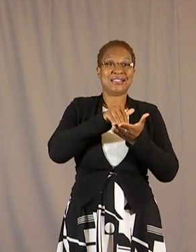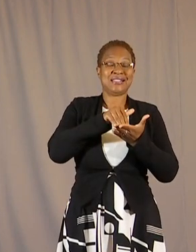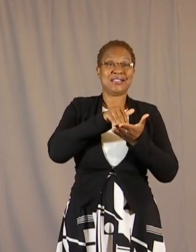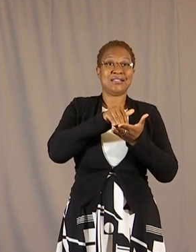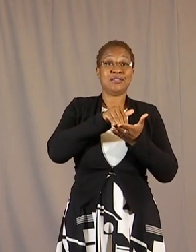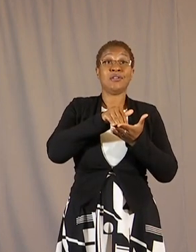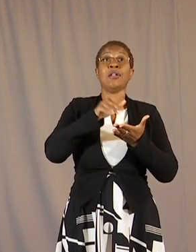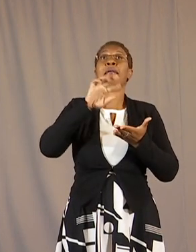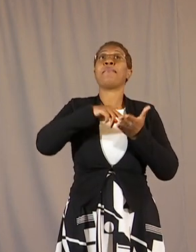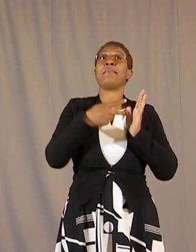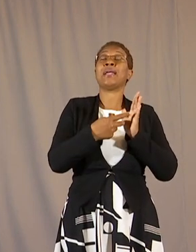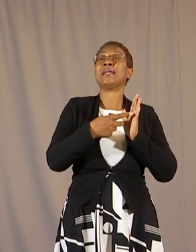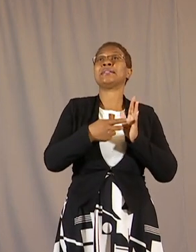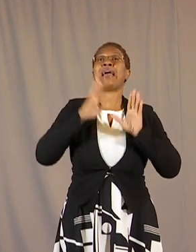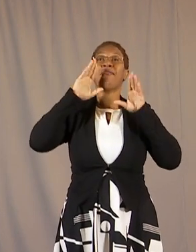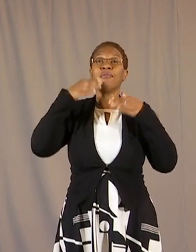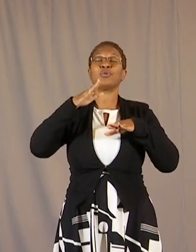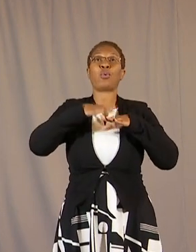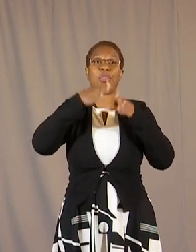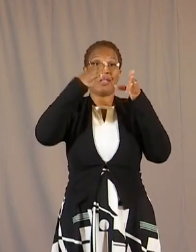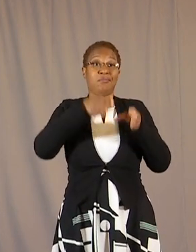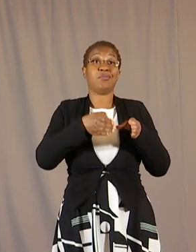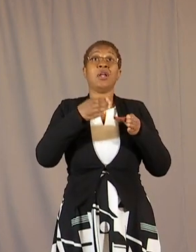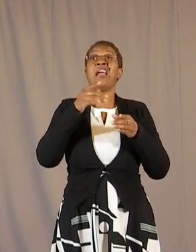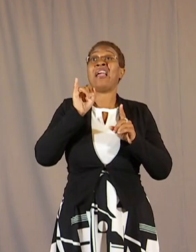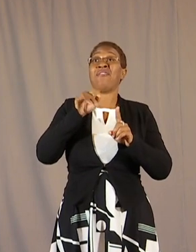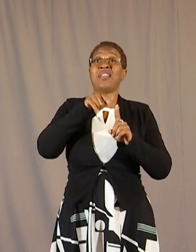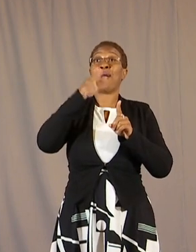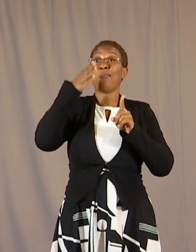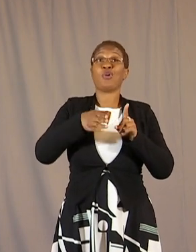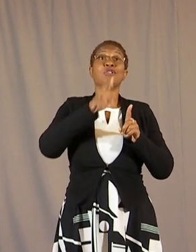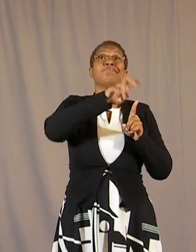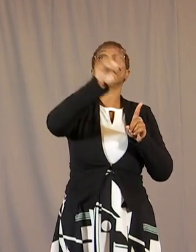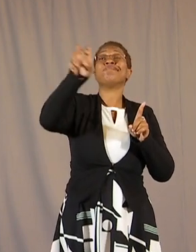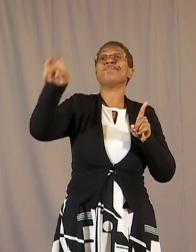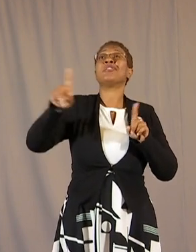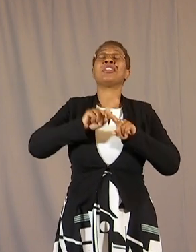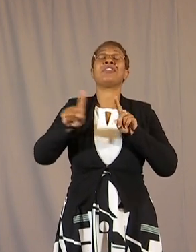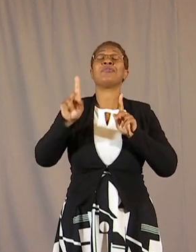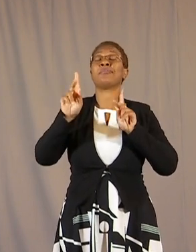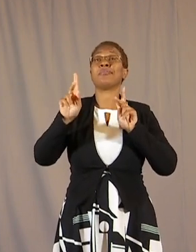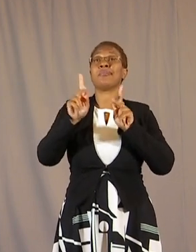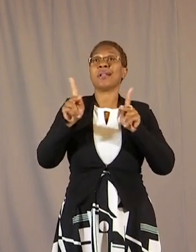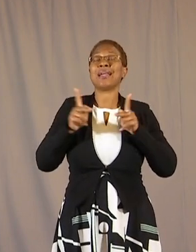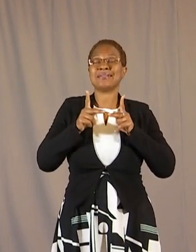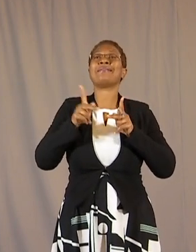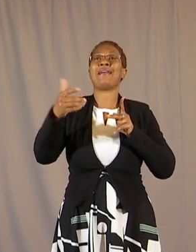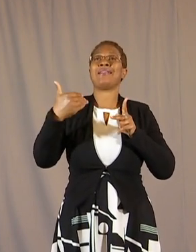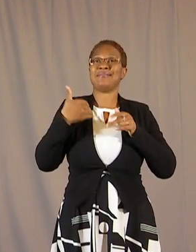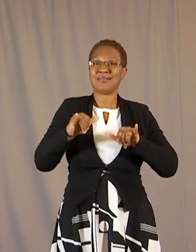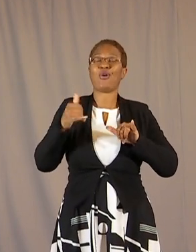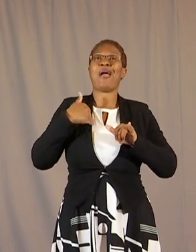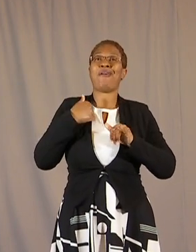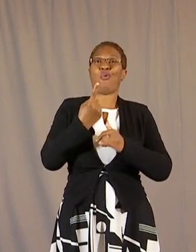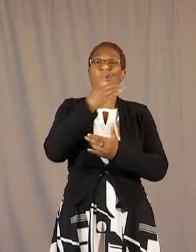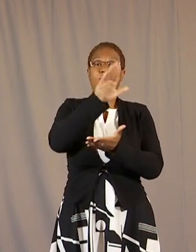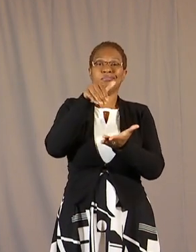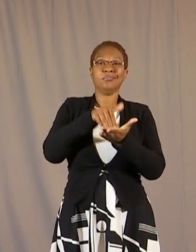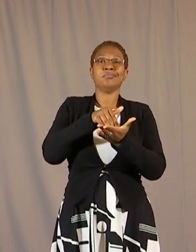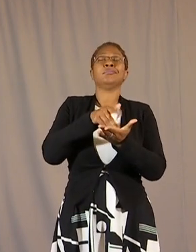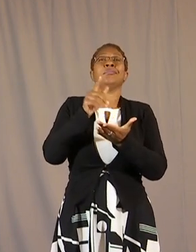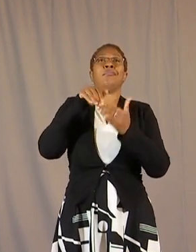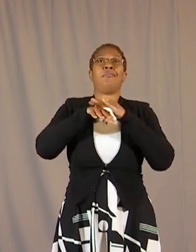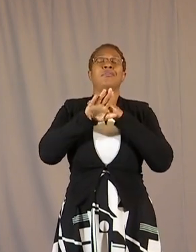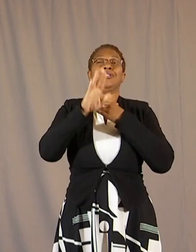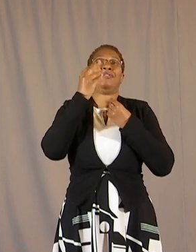the individual so no matter where you go, that you can access quality coordinated care, is something that emerged from